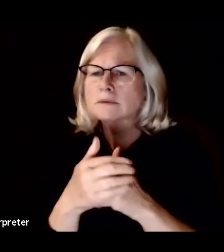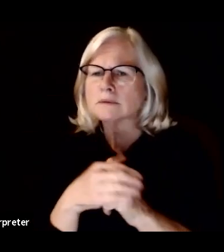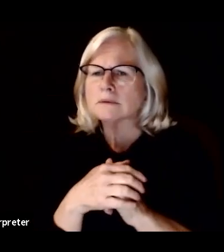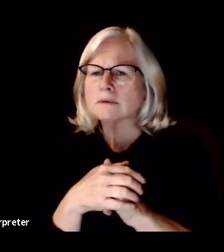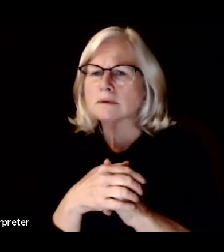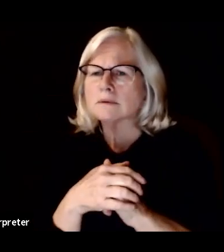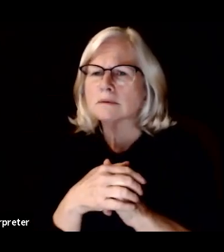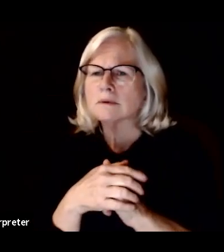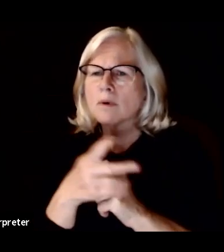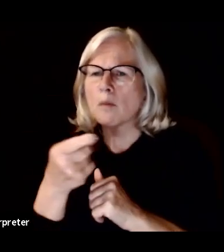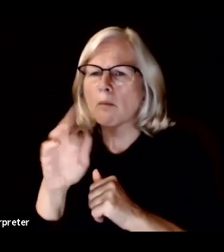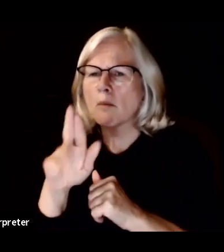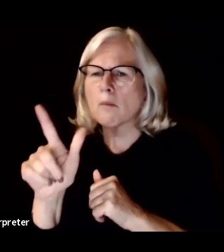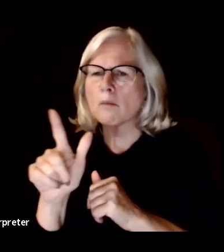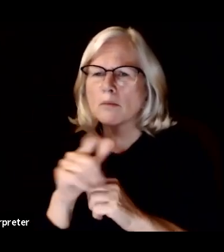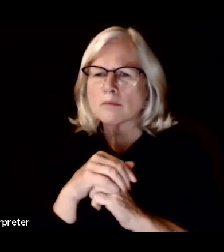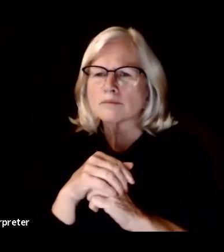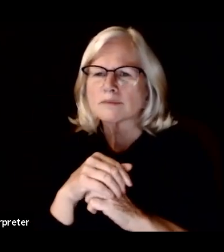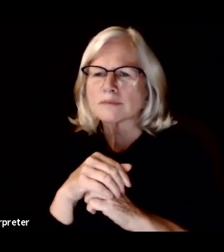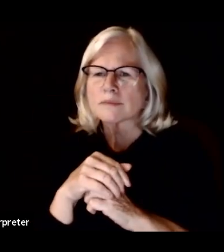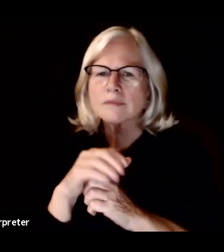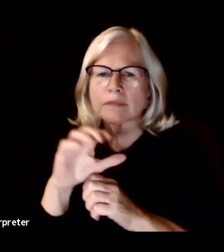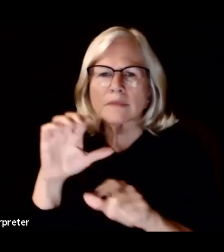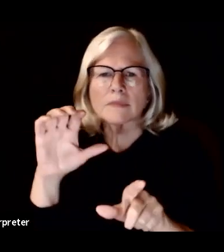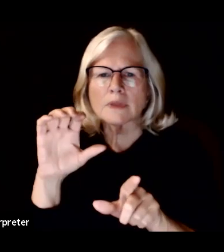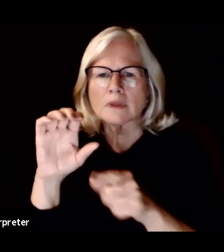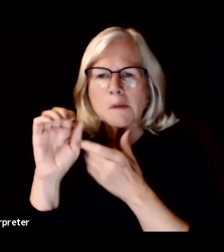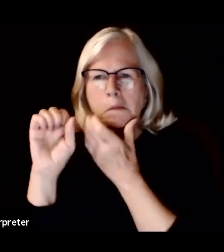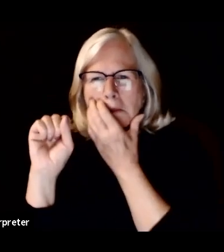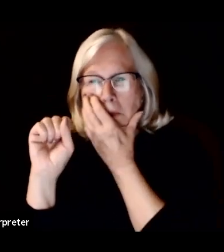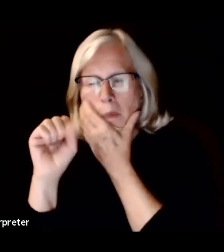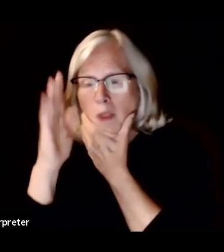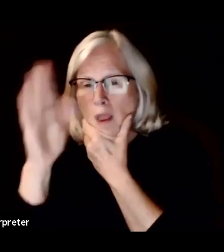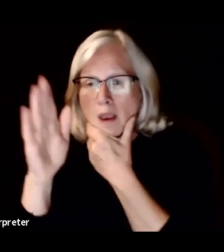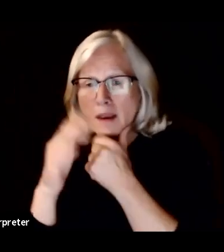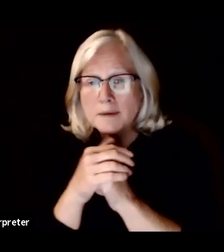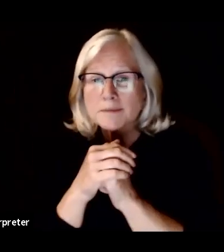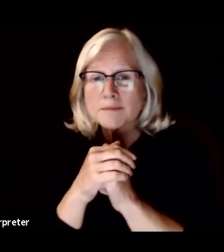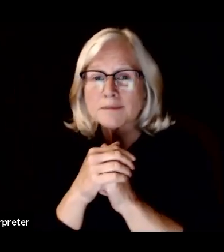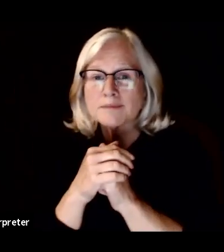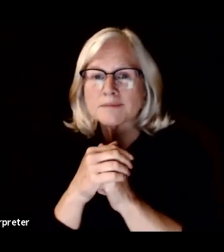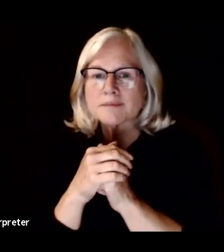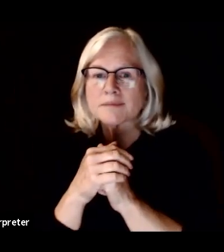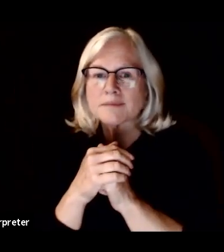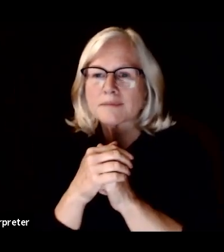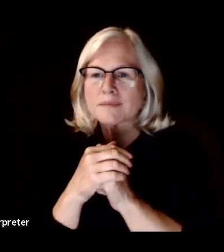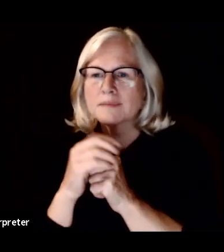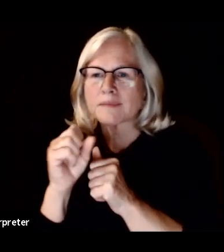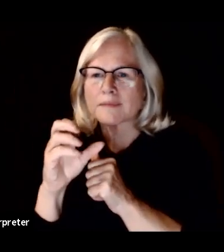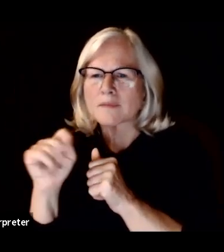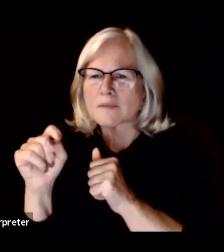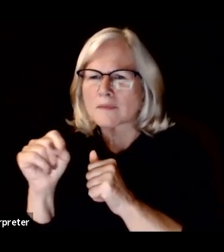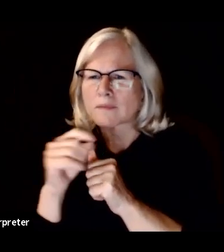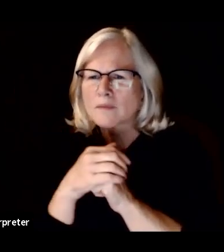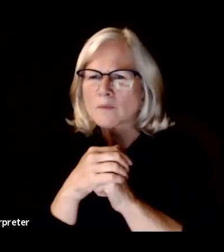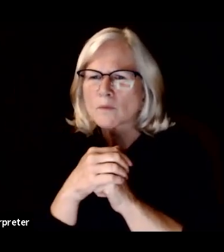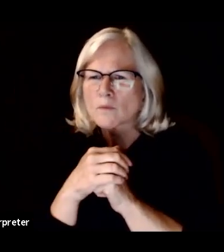open. Hi, thanks. So I hear that you haven't made contact with the president's